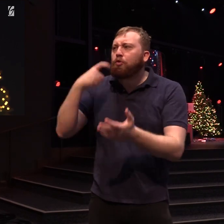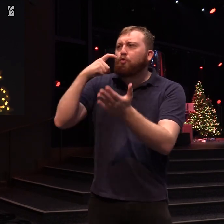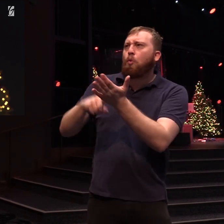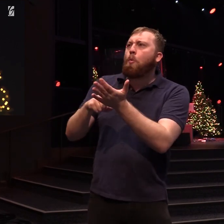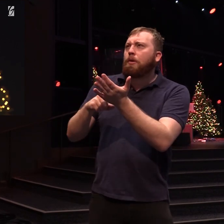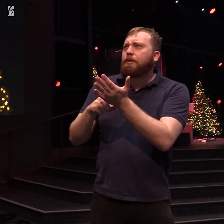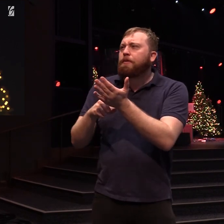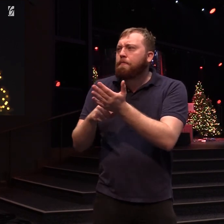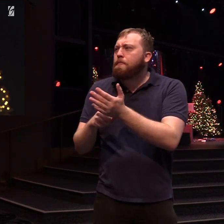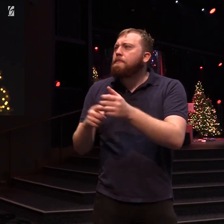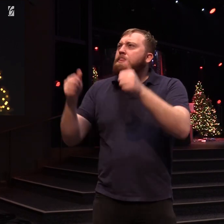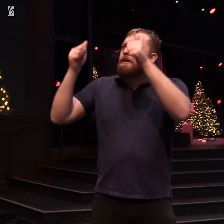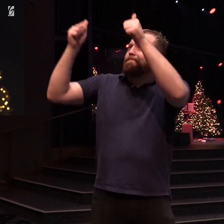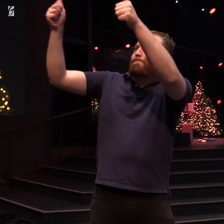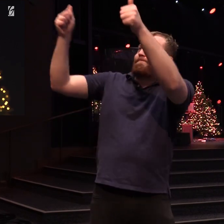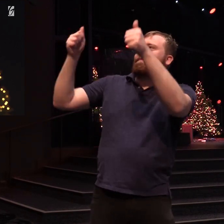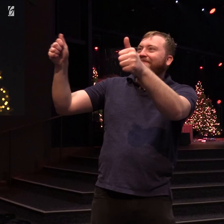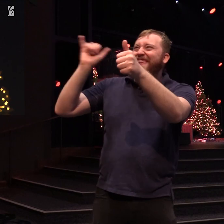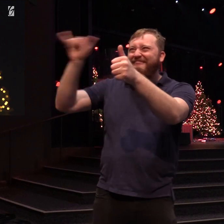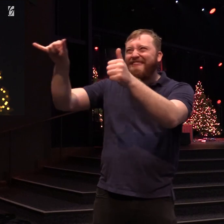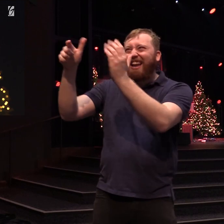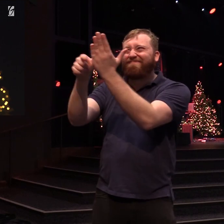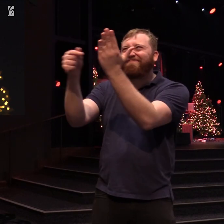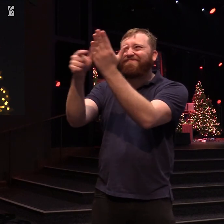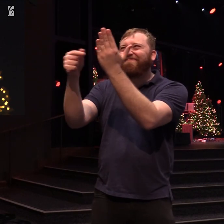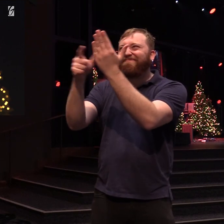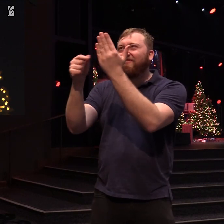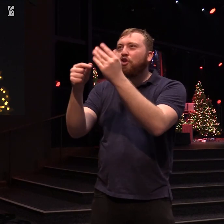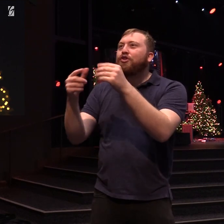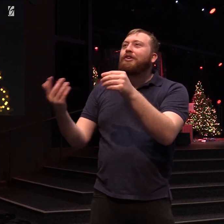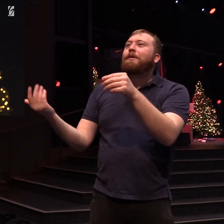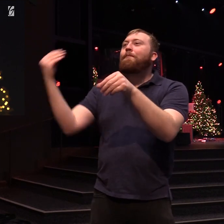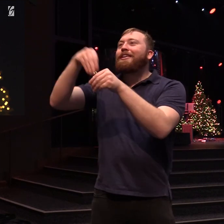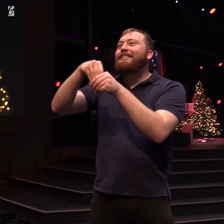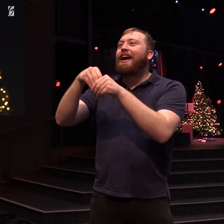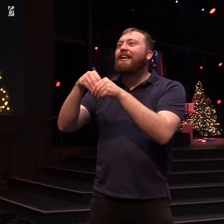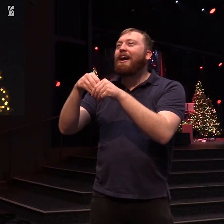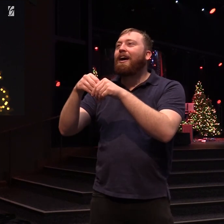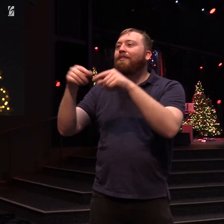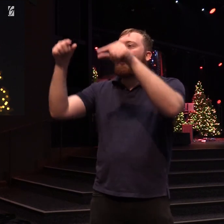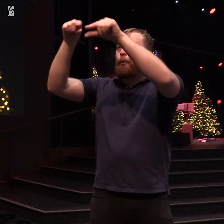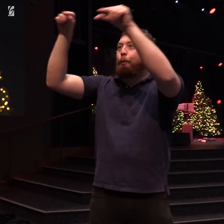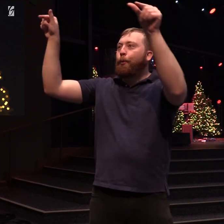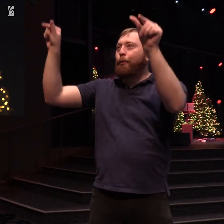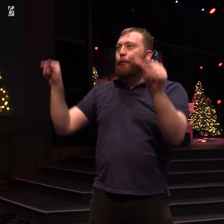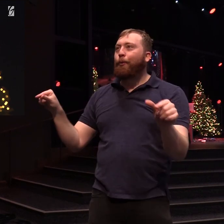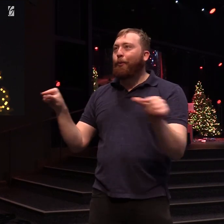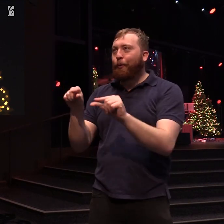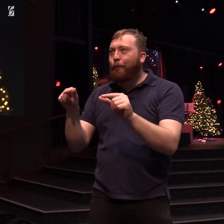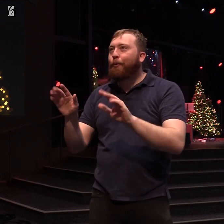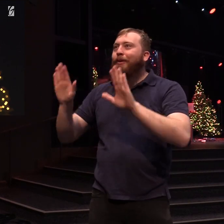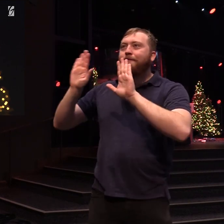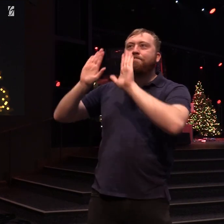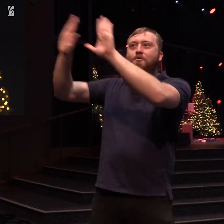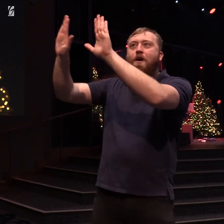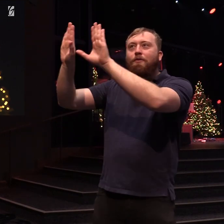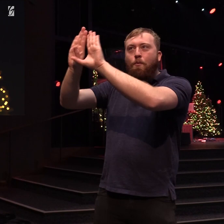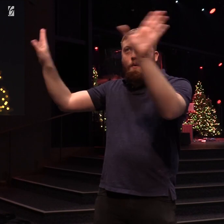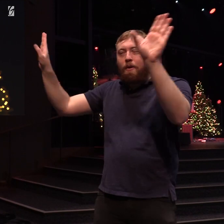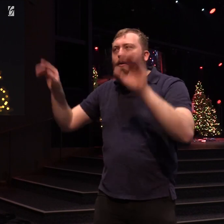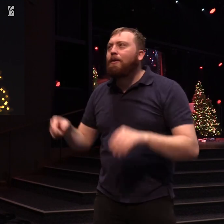that Sunday bulletin framed right by her doorway. So every day when she walks outside, her thoughts are,